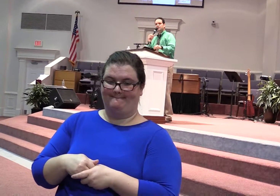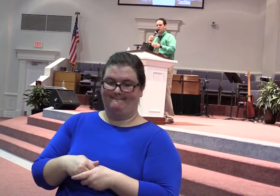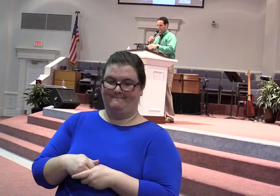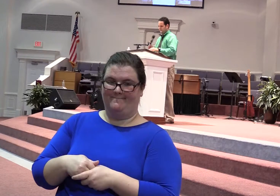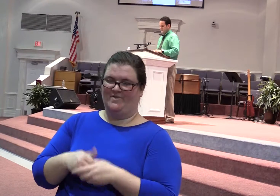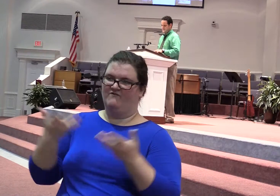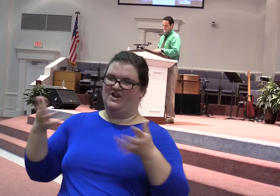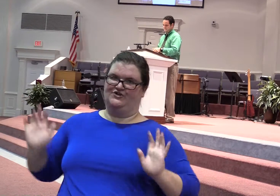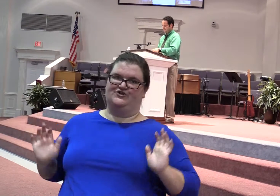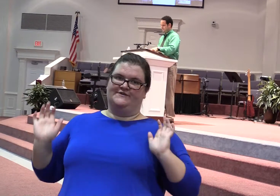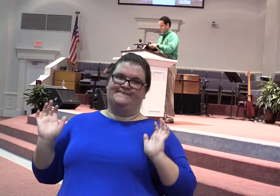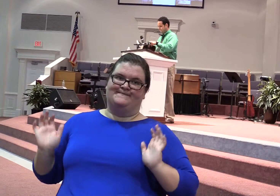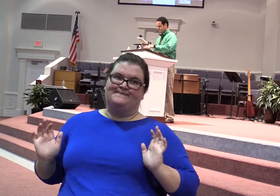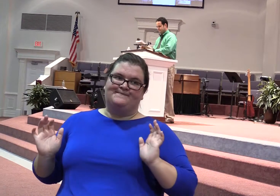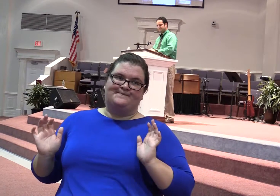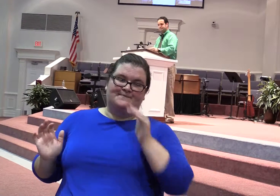Hallelujah. Case closed. Thank you,